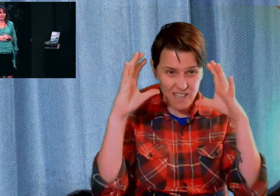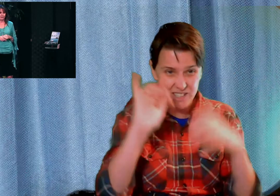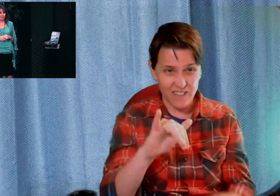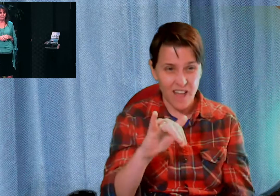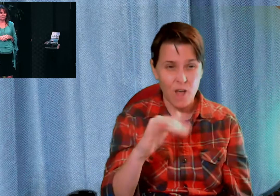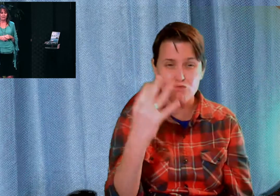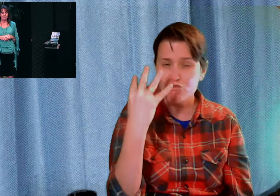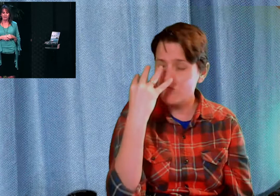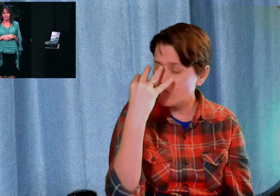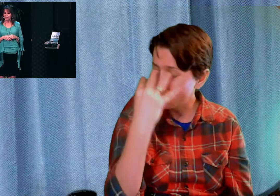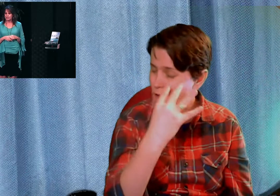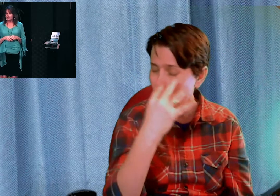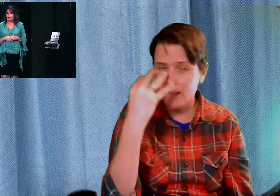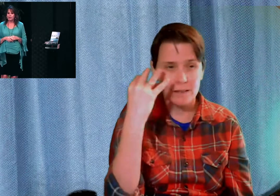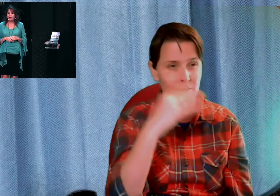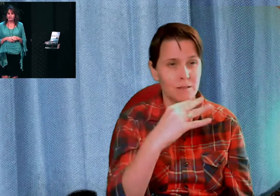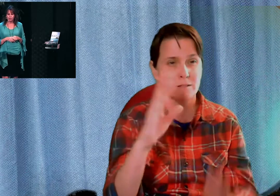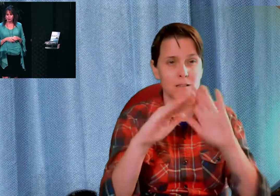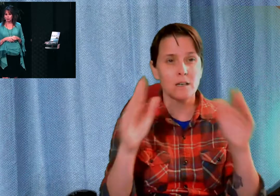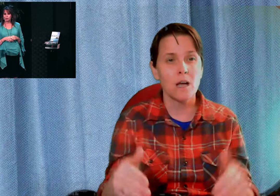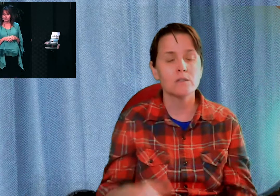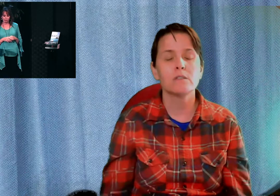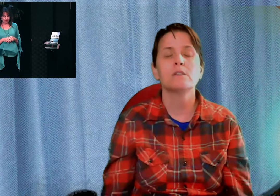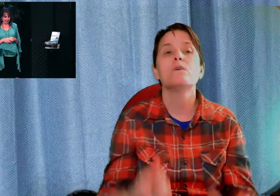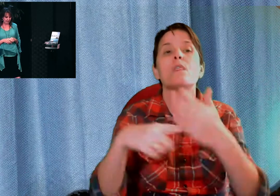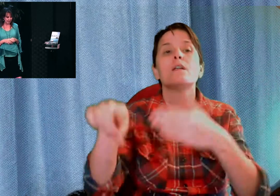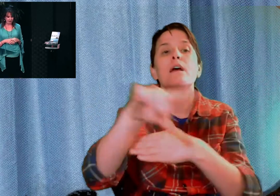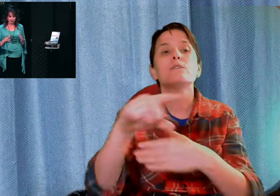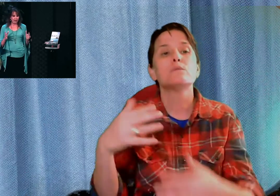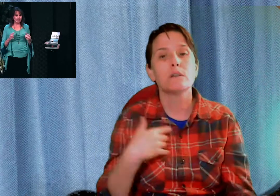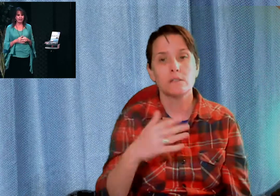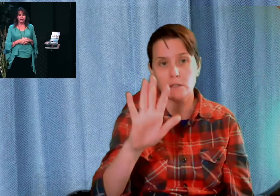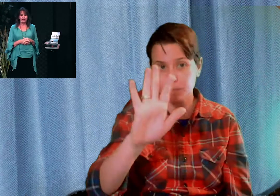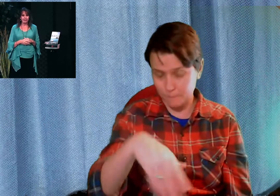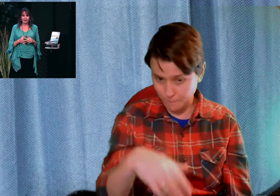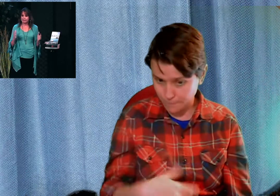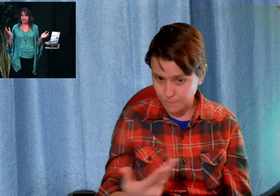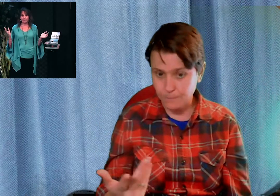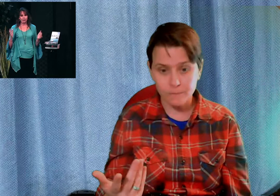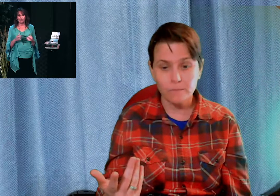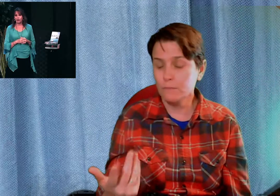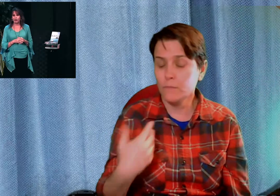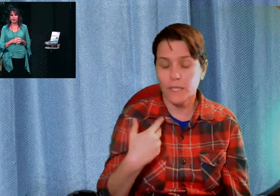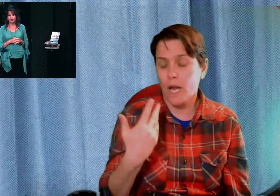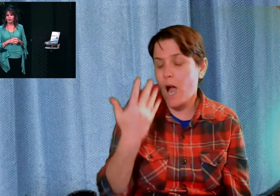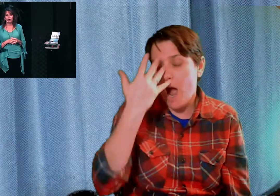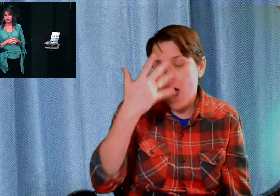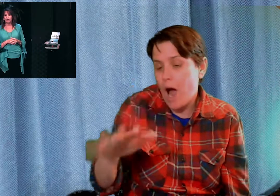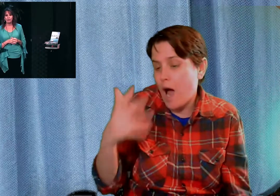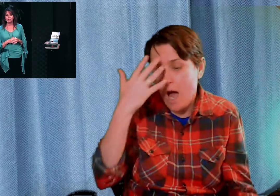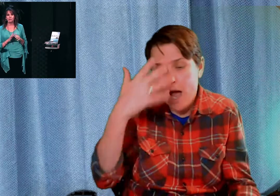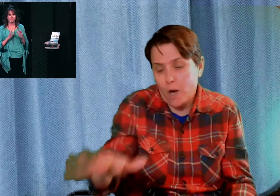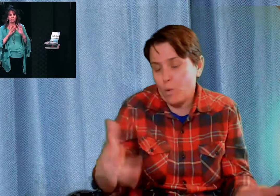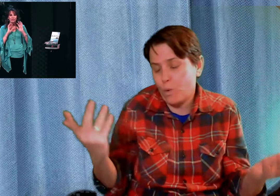Crazed house. And the next week, the farmer goes to the wise man. He goes, "Okay, I don't know. I don't know what